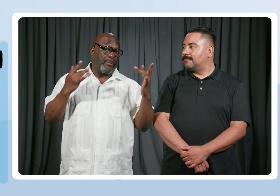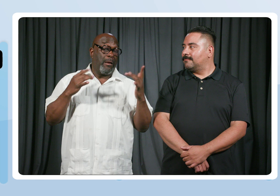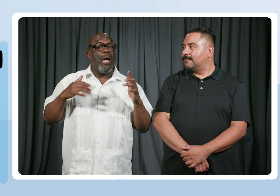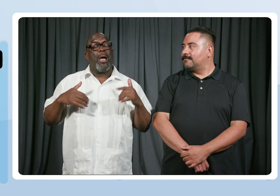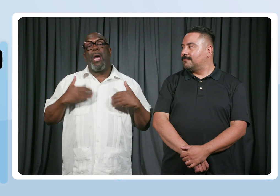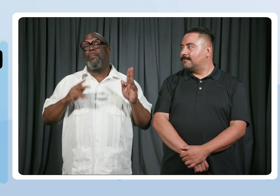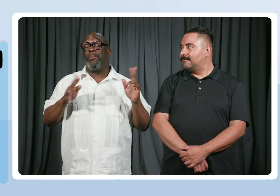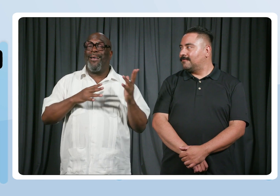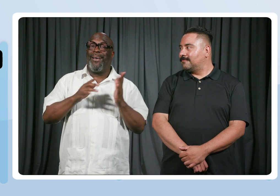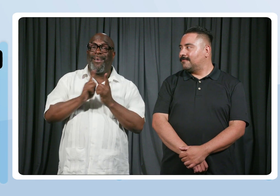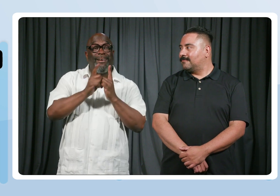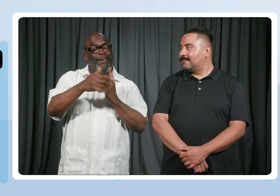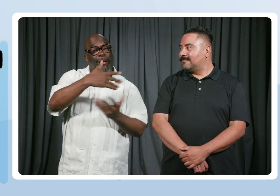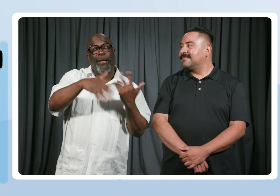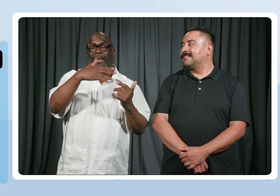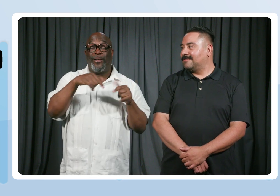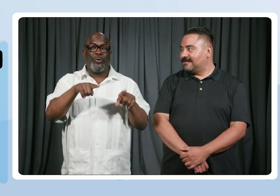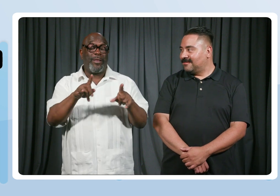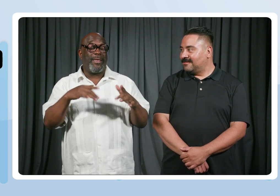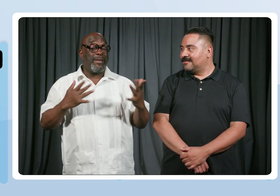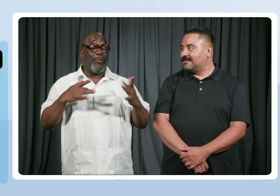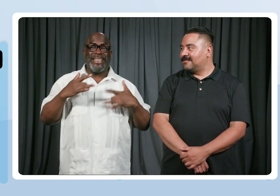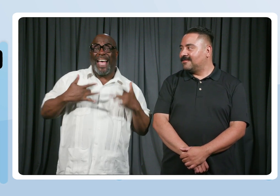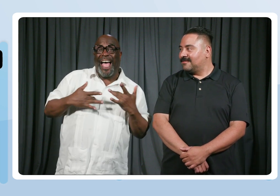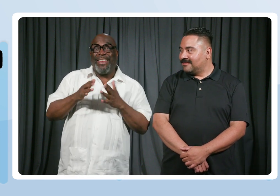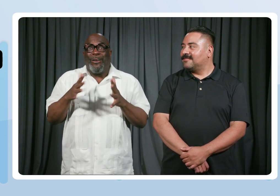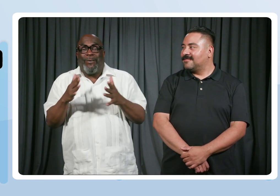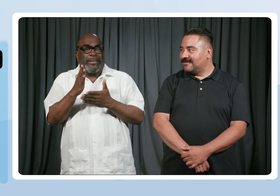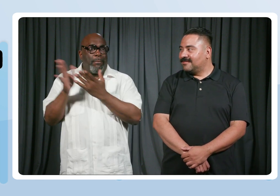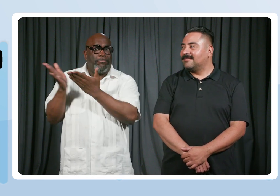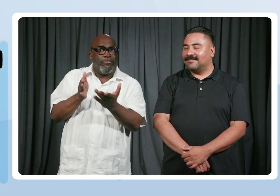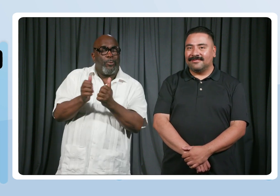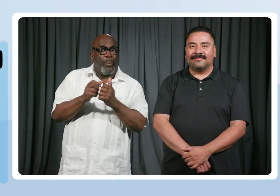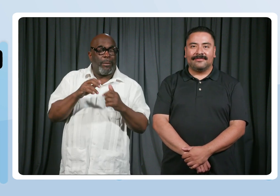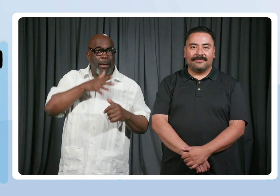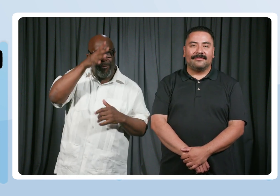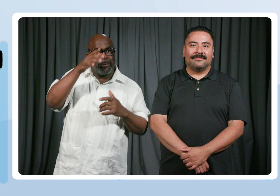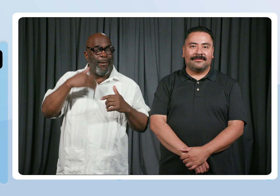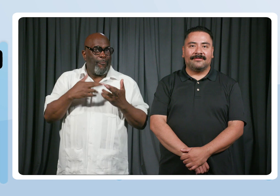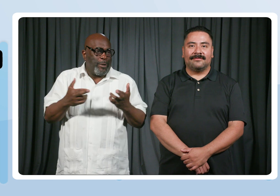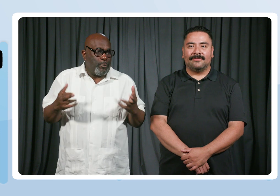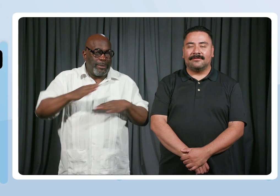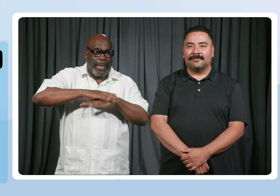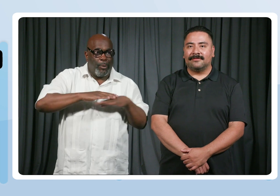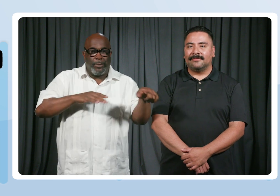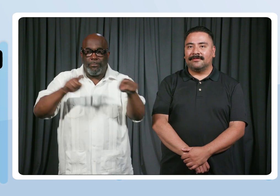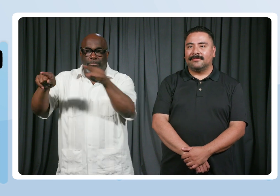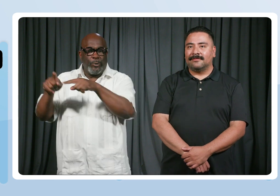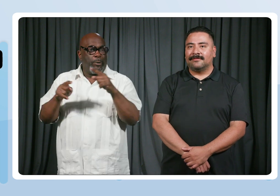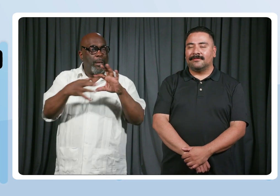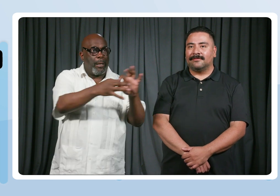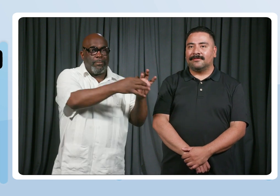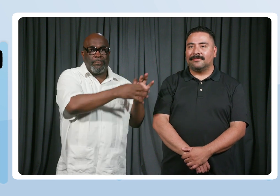event, right, were excited, nervous. Some of them were with their parents. There was also resource tables so they could connect with other partners.